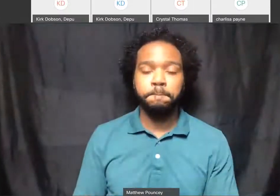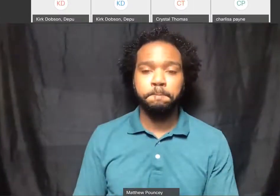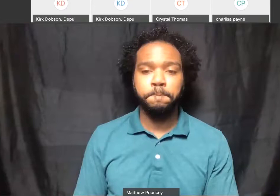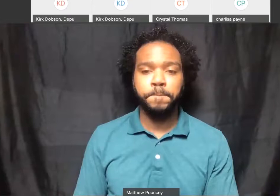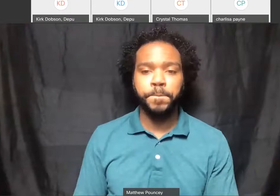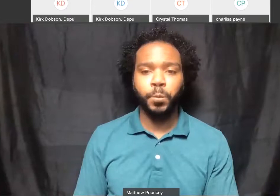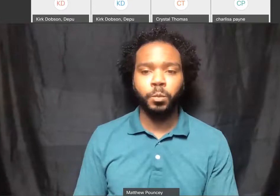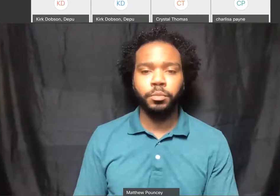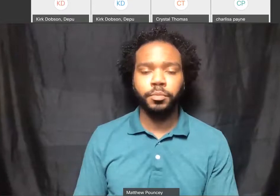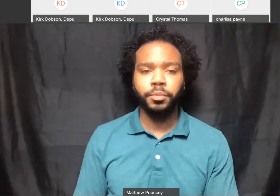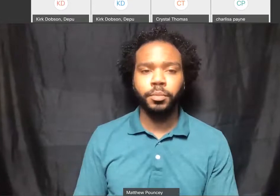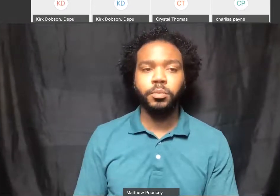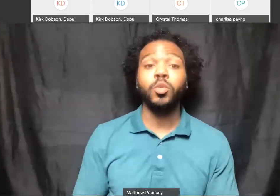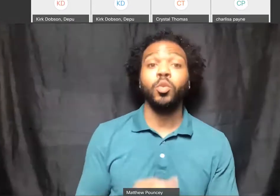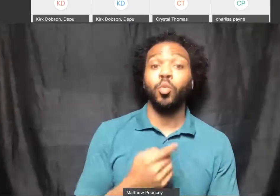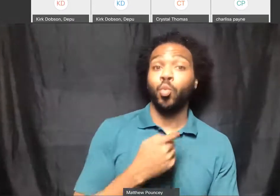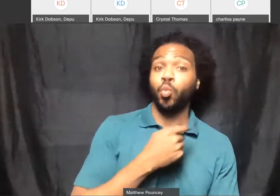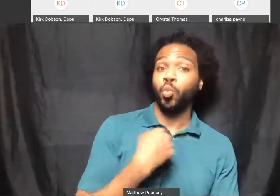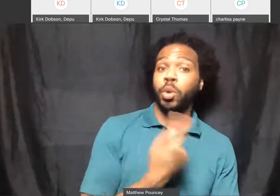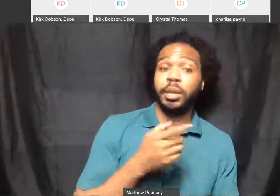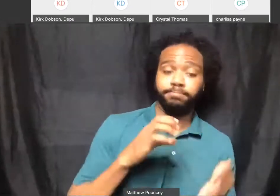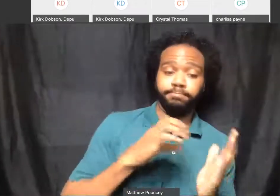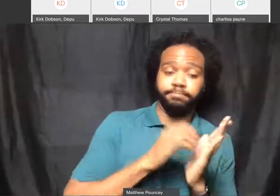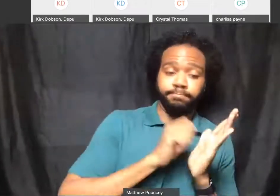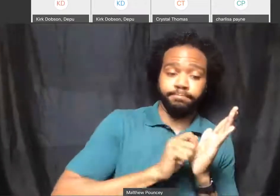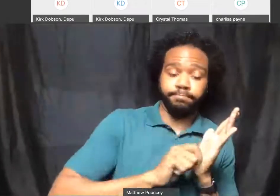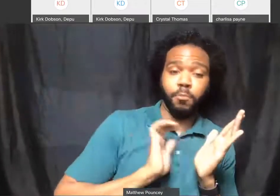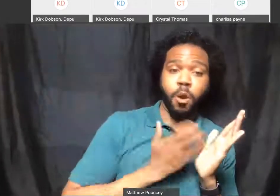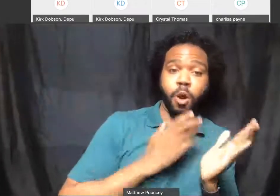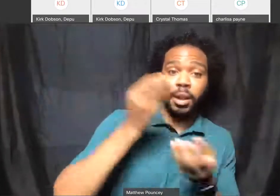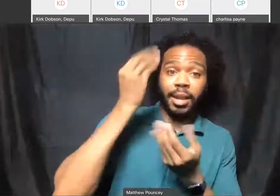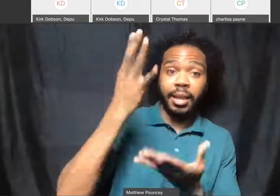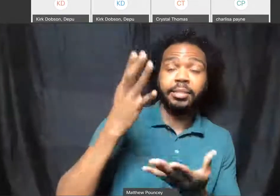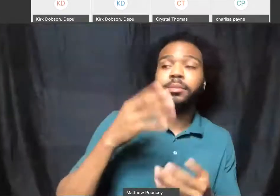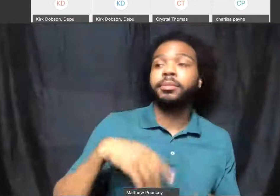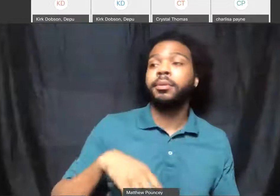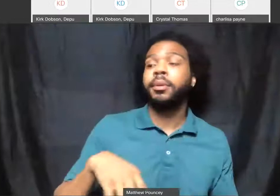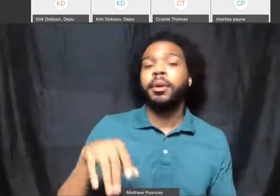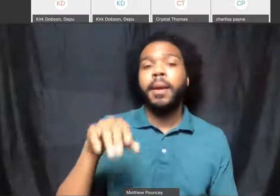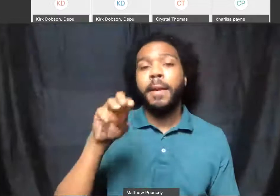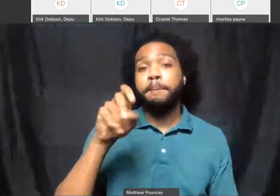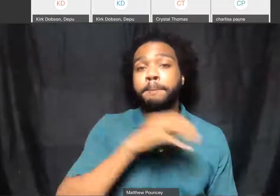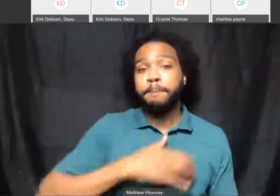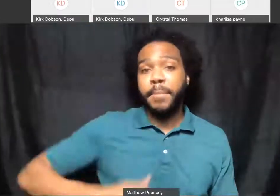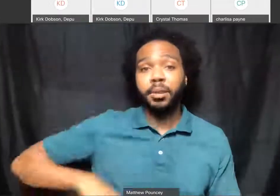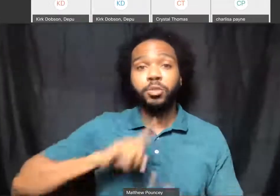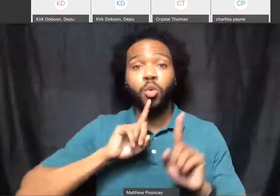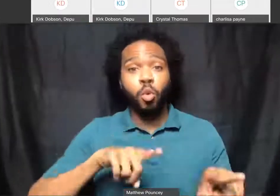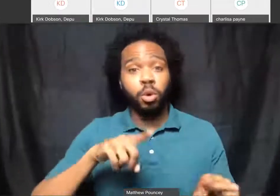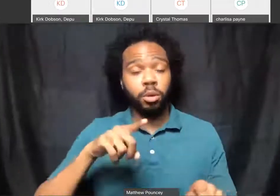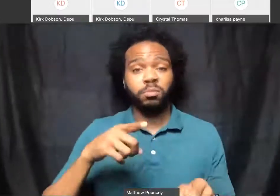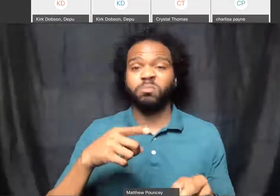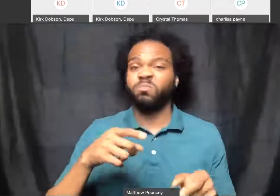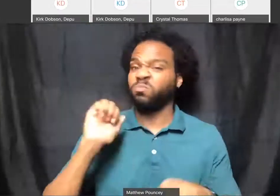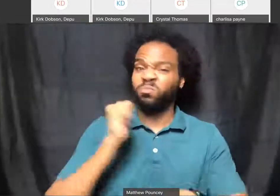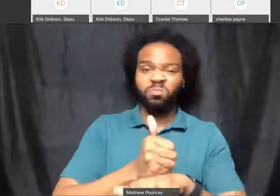We included in our guidance a reference to the fact that Mayor's Order 2020-063 remains in place. Included in